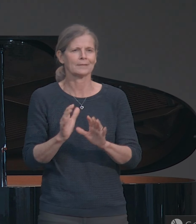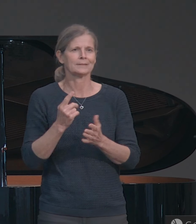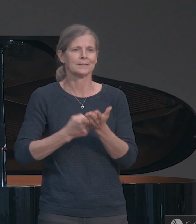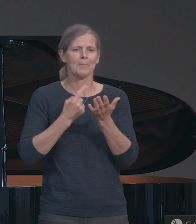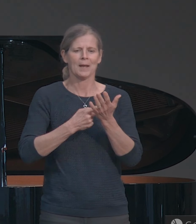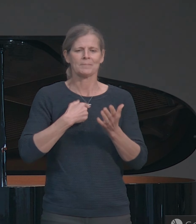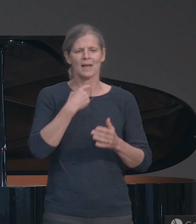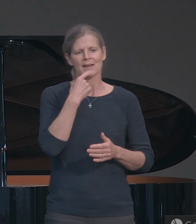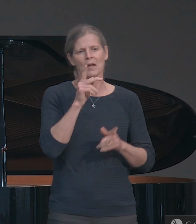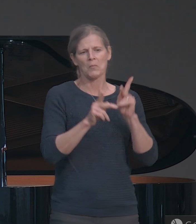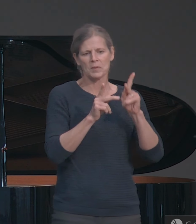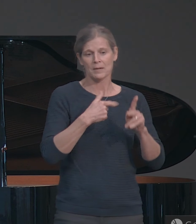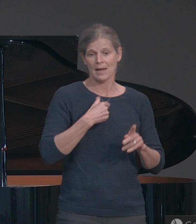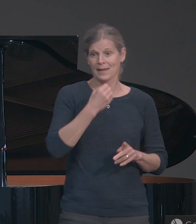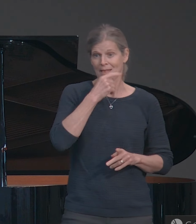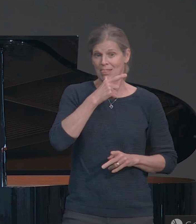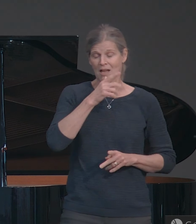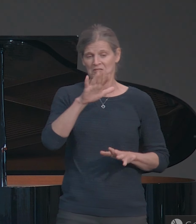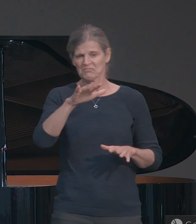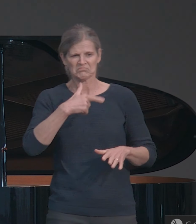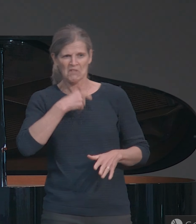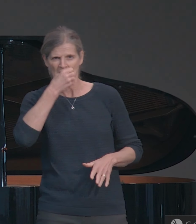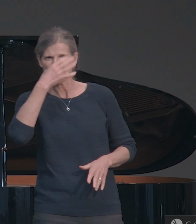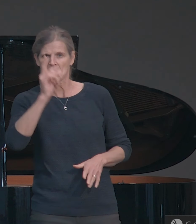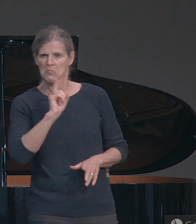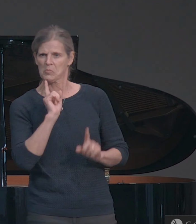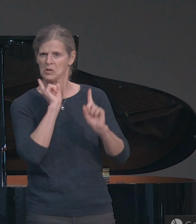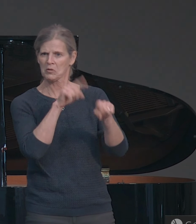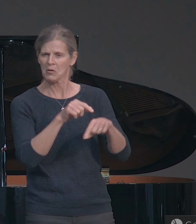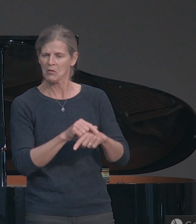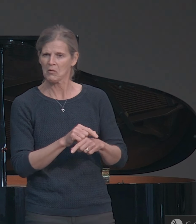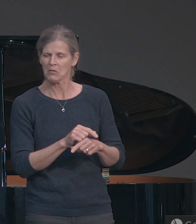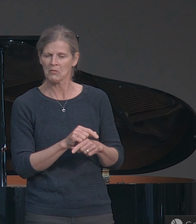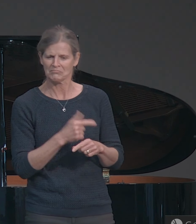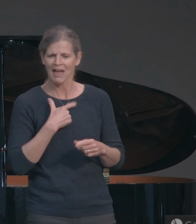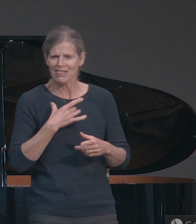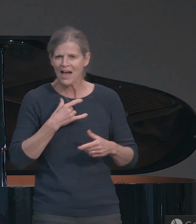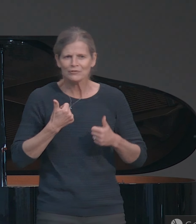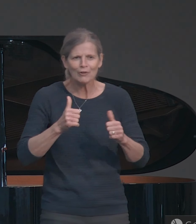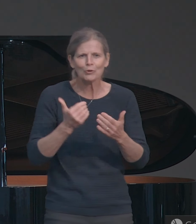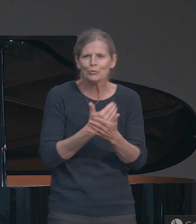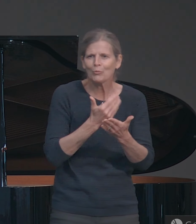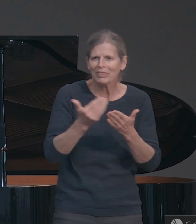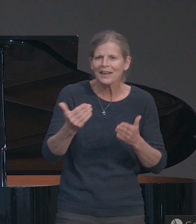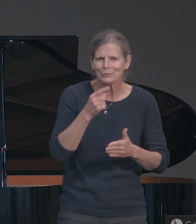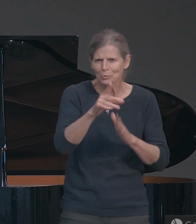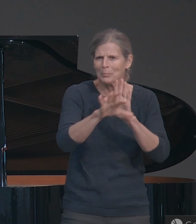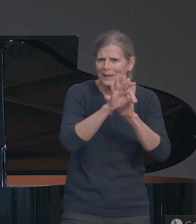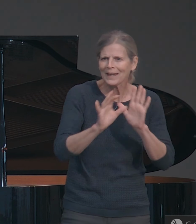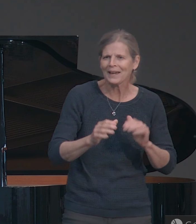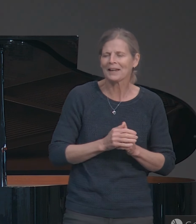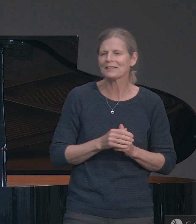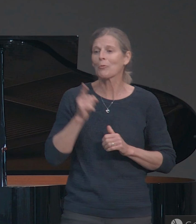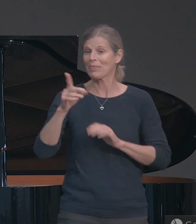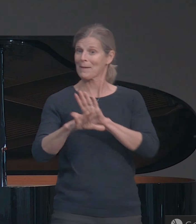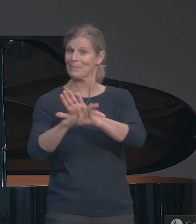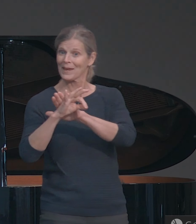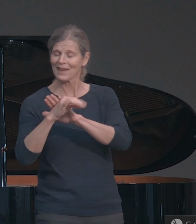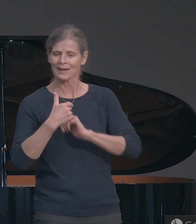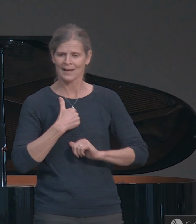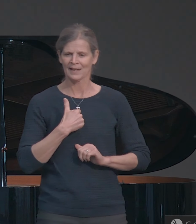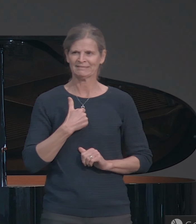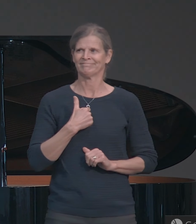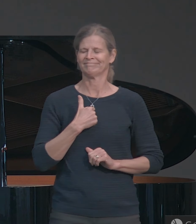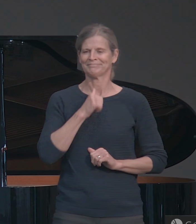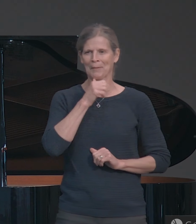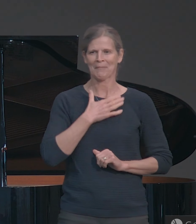Sometimes I tell people I eat lunch with, hey, I don't care. I love trying new things. You pick the place, and they pick a place, and it's not